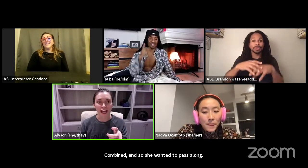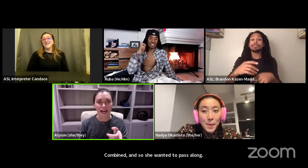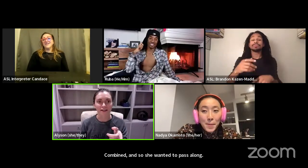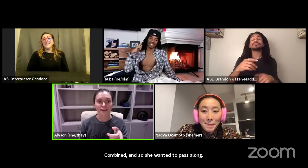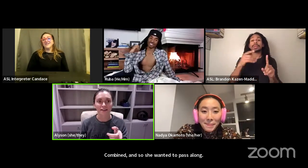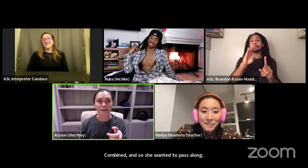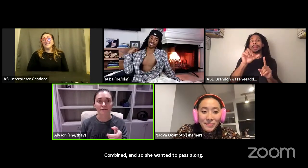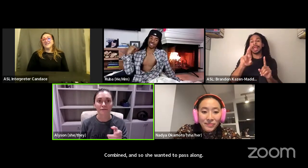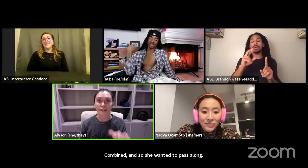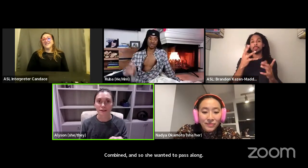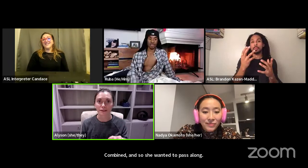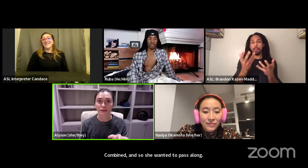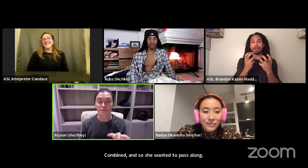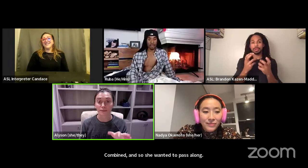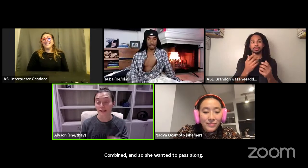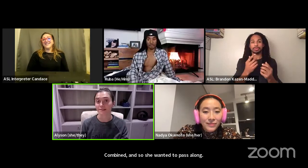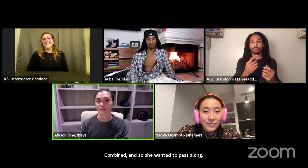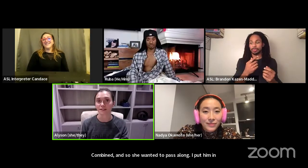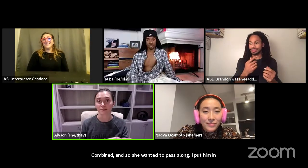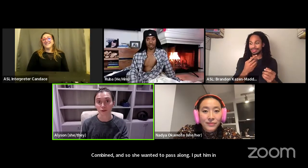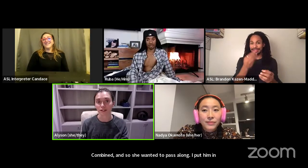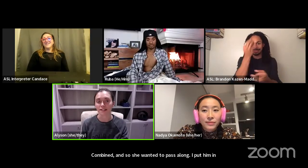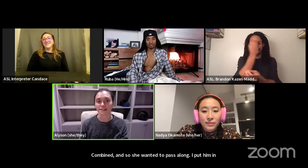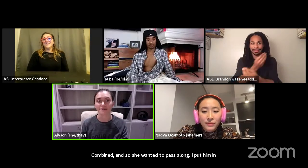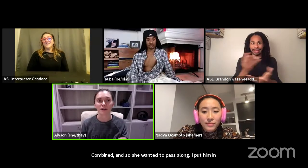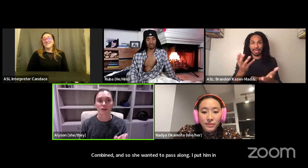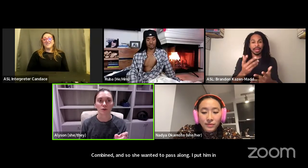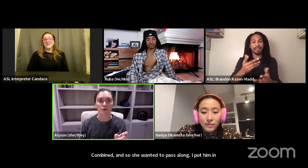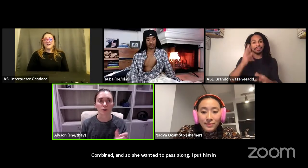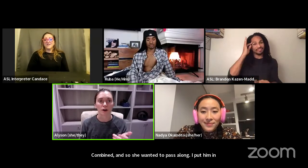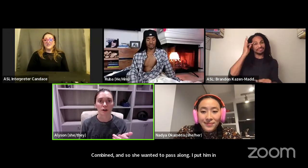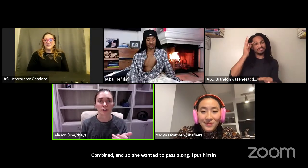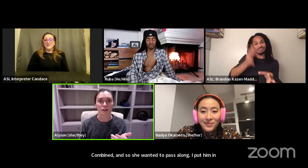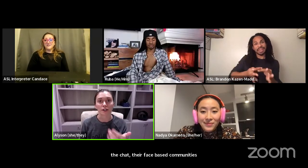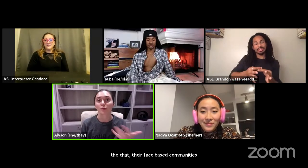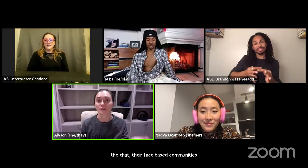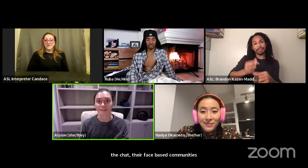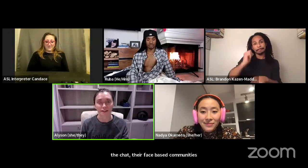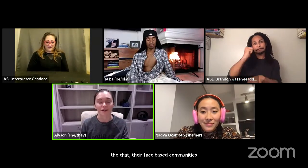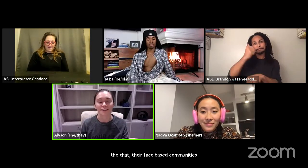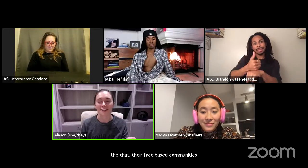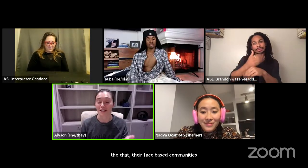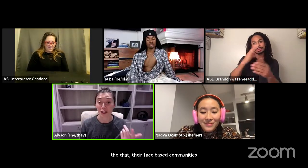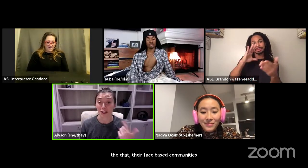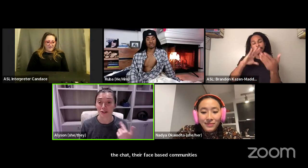in the chat, their faith-based communities who are